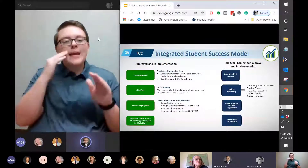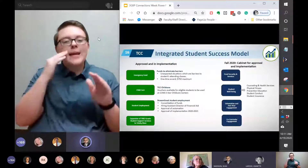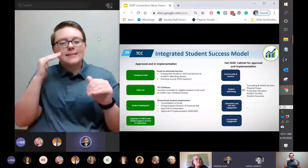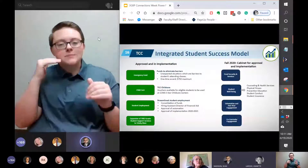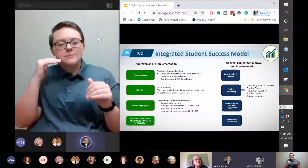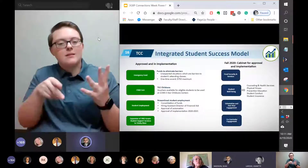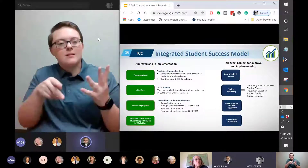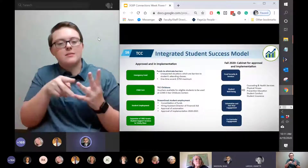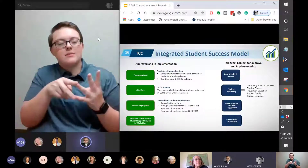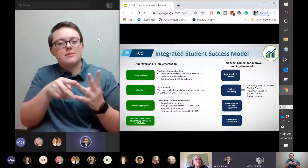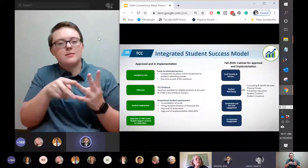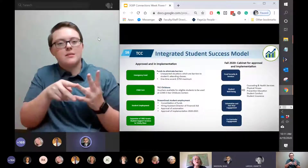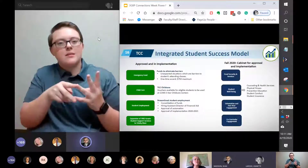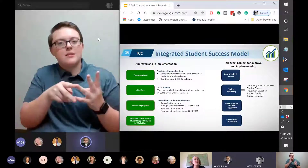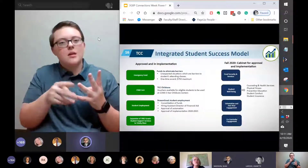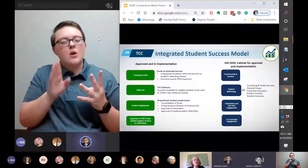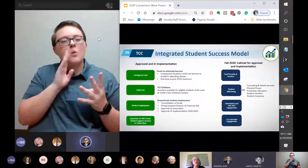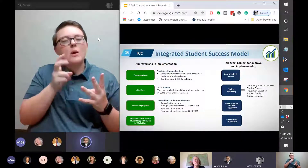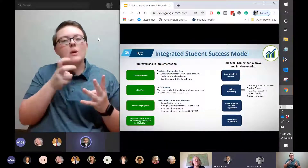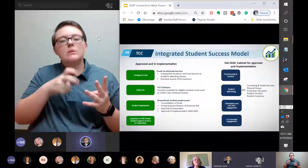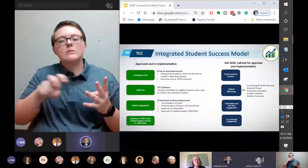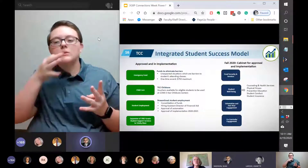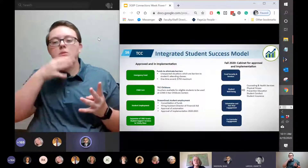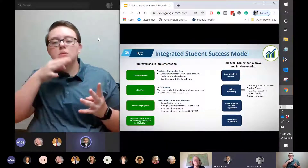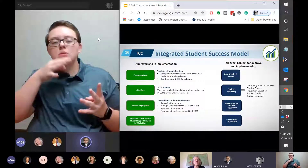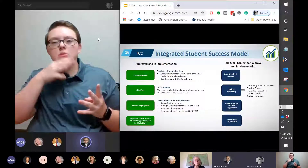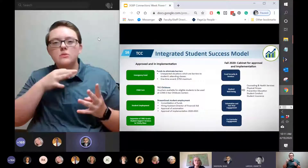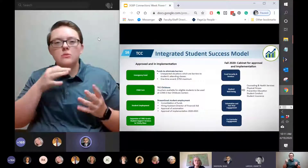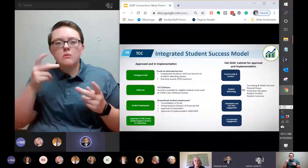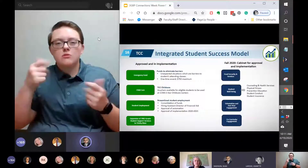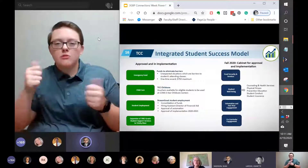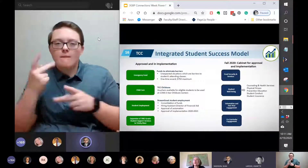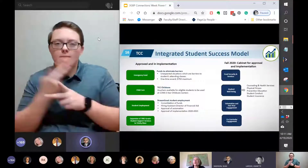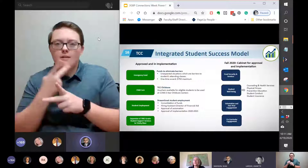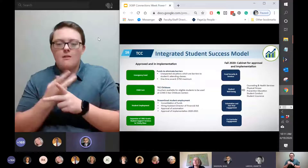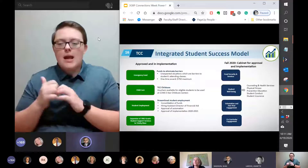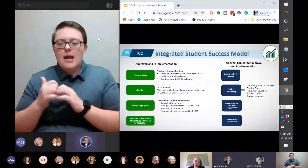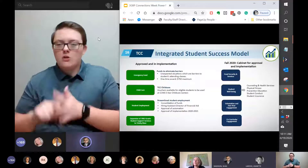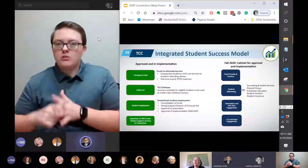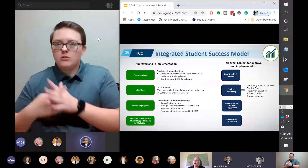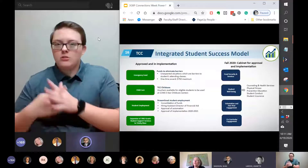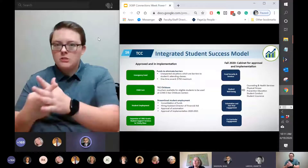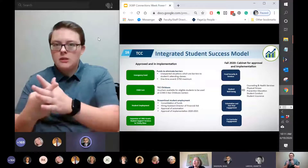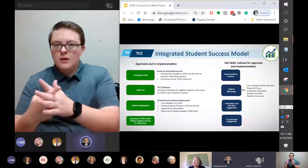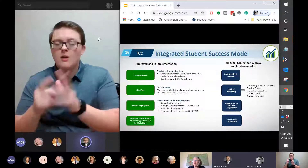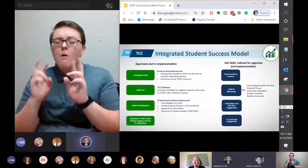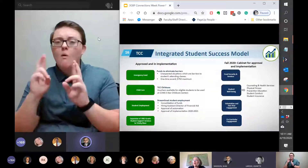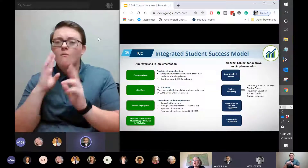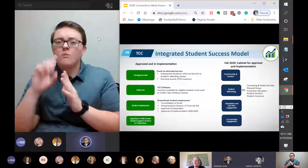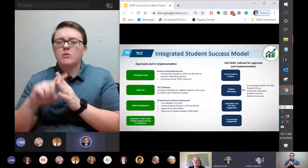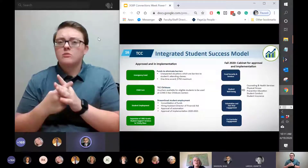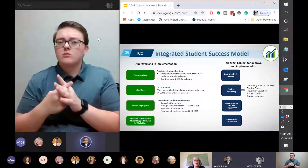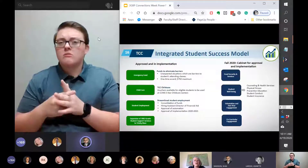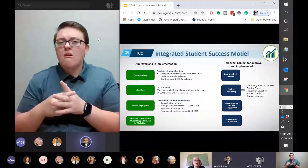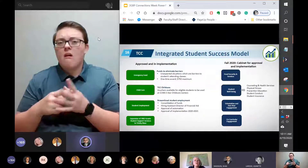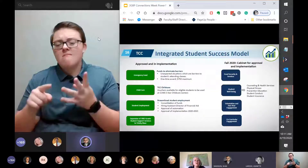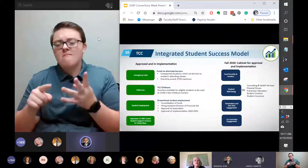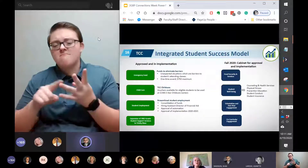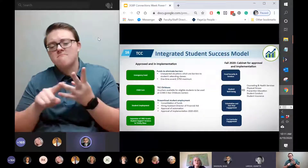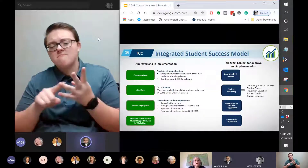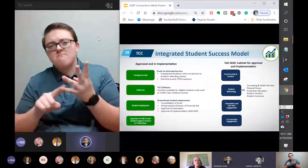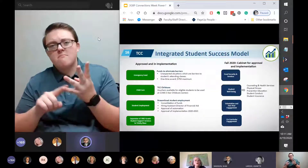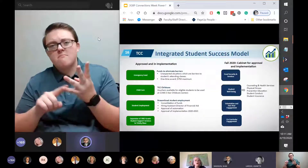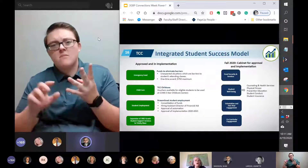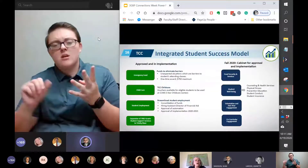prototyping and implementation in late August. We have 8 more recommendations that